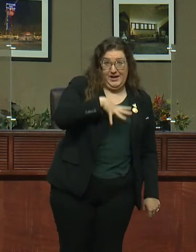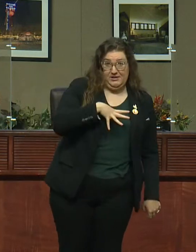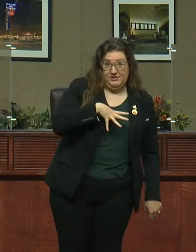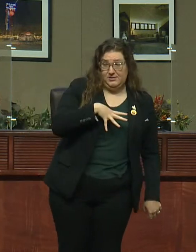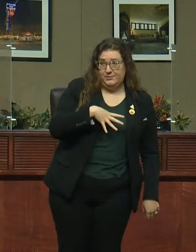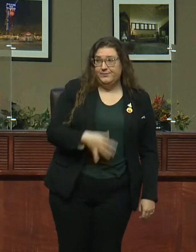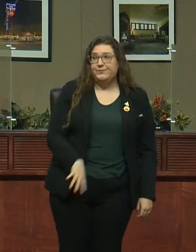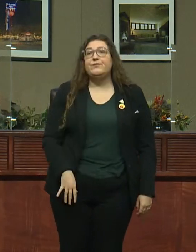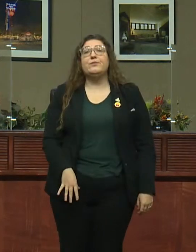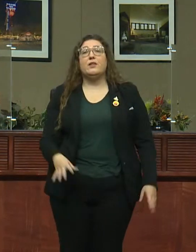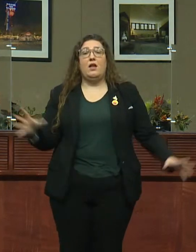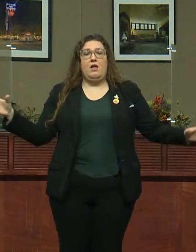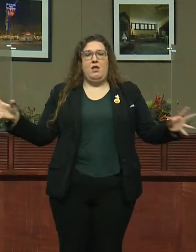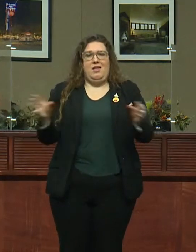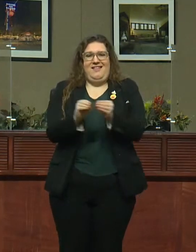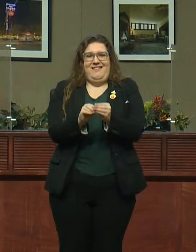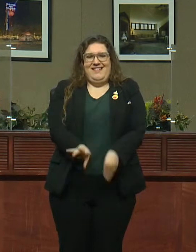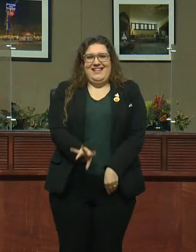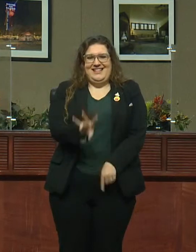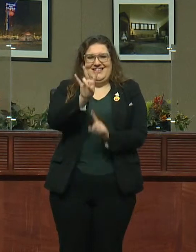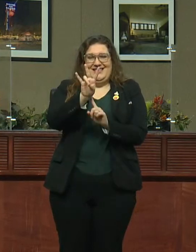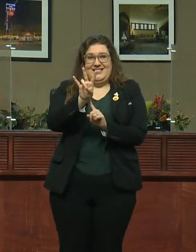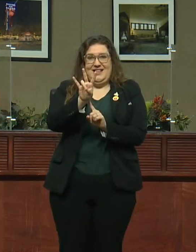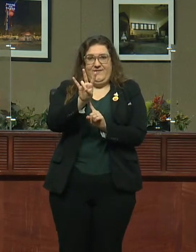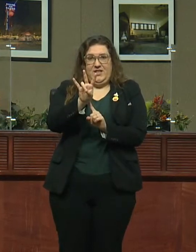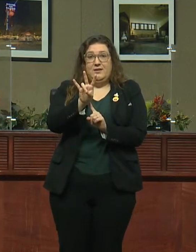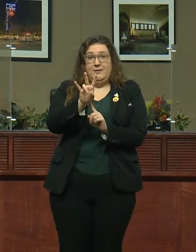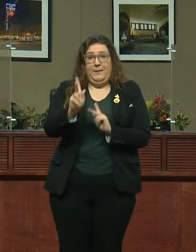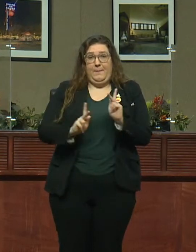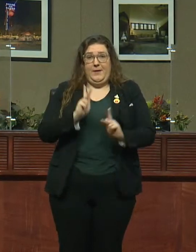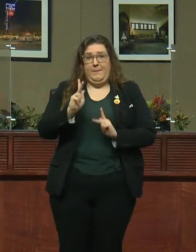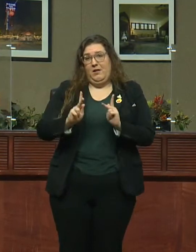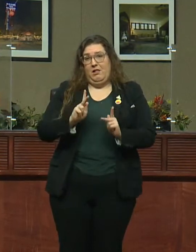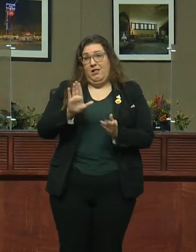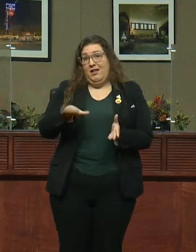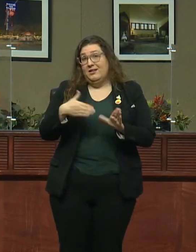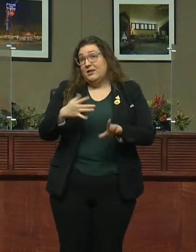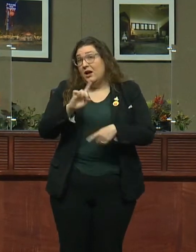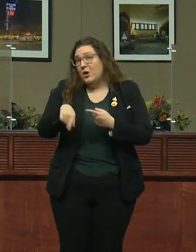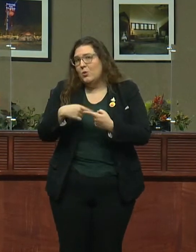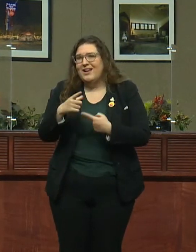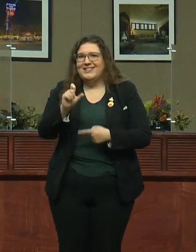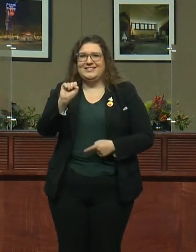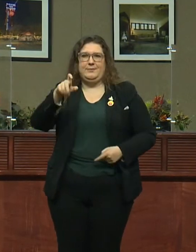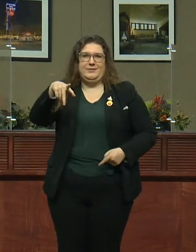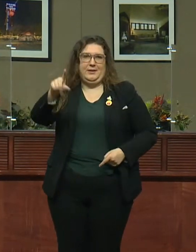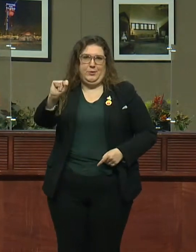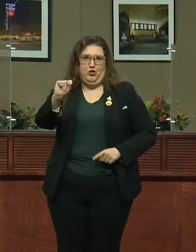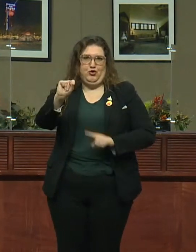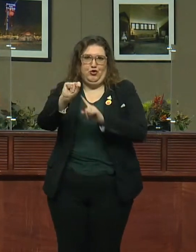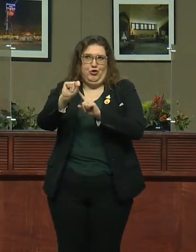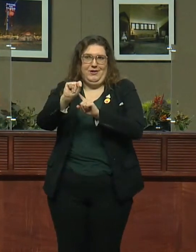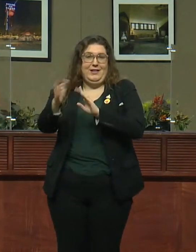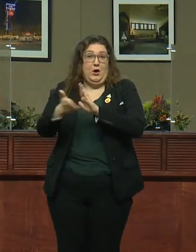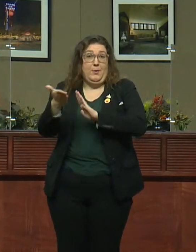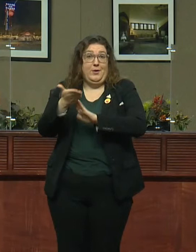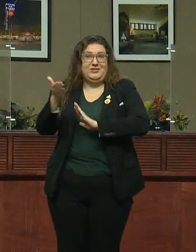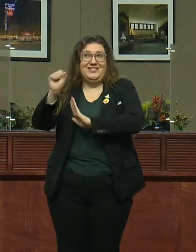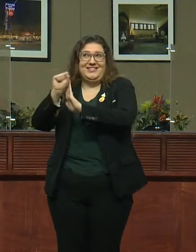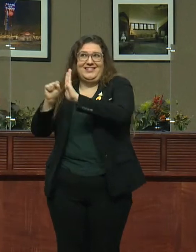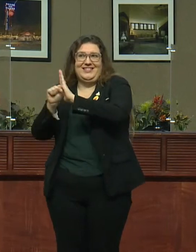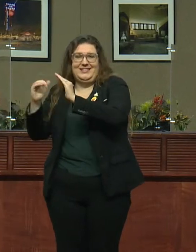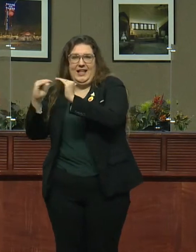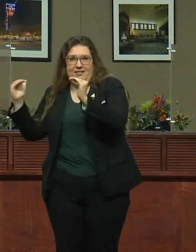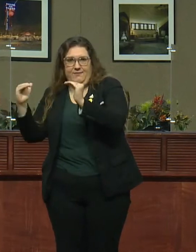of those deaths occurred in August and September and were in the approval process at the state level. 2 occurred